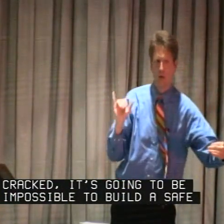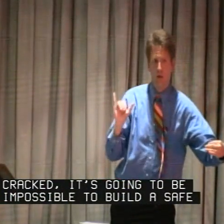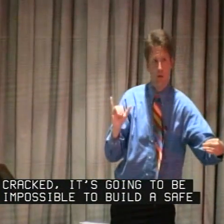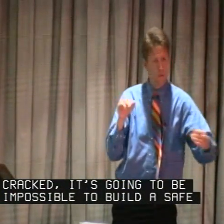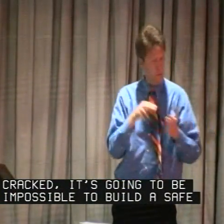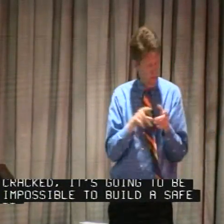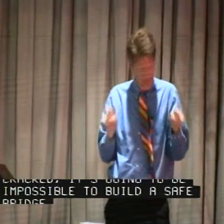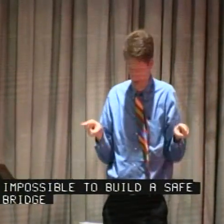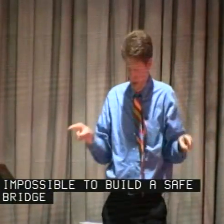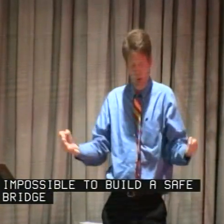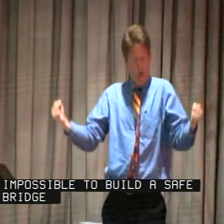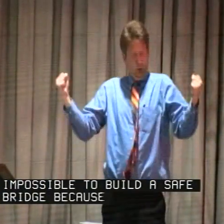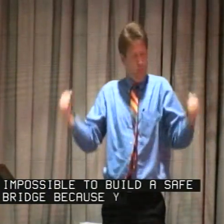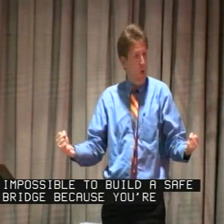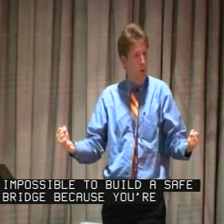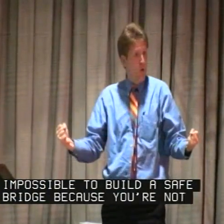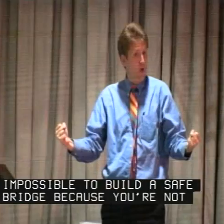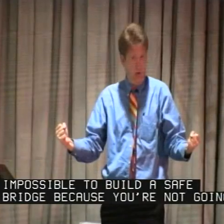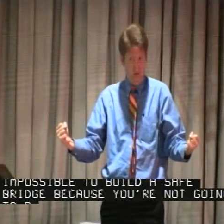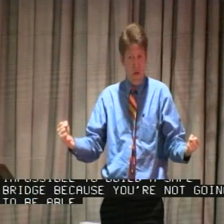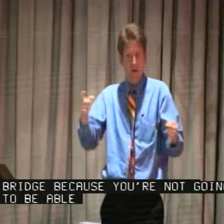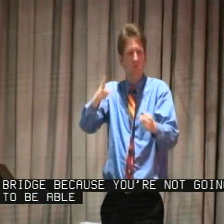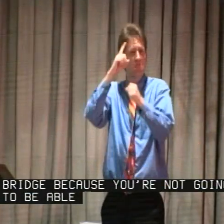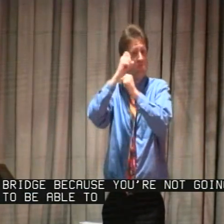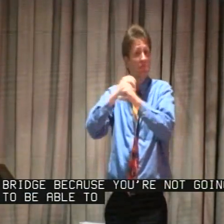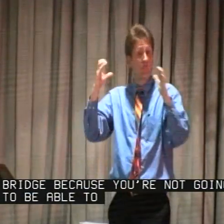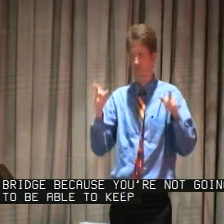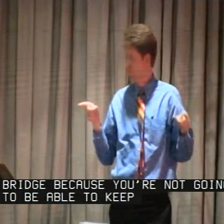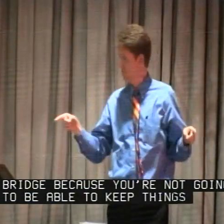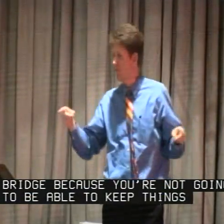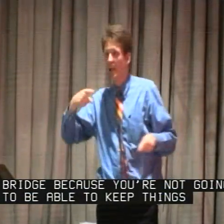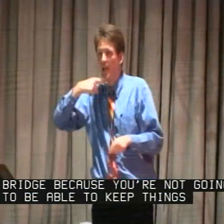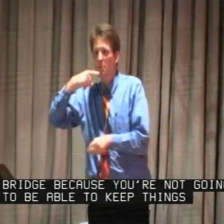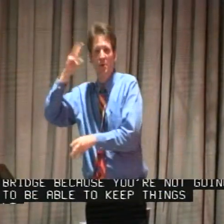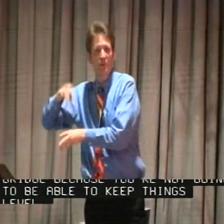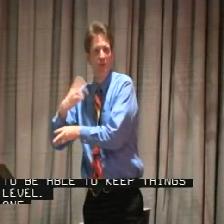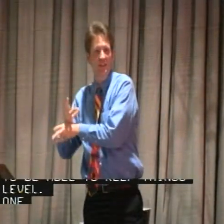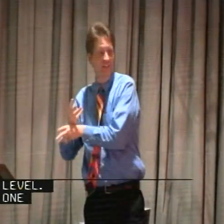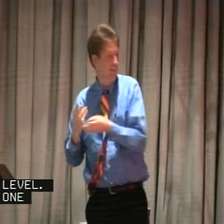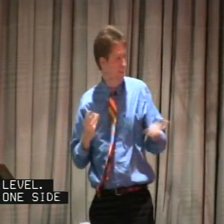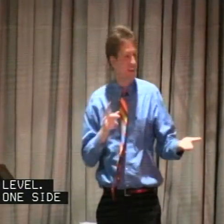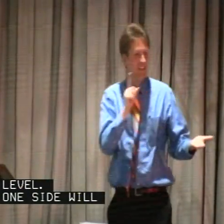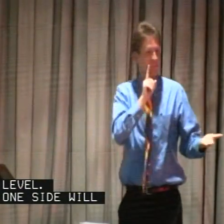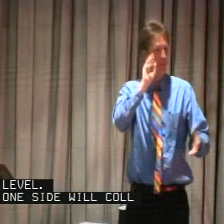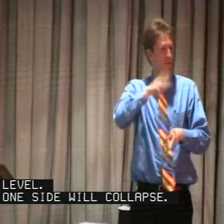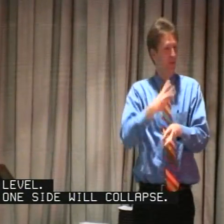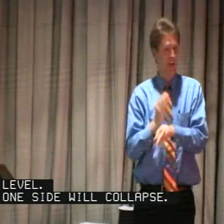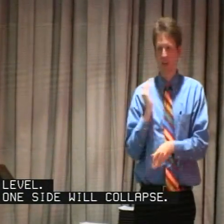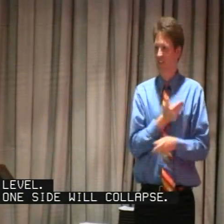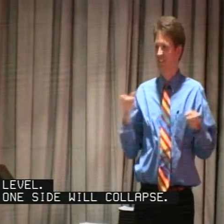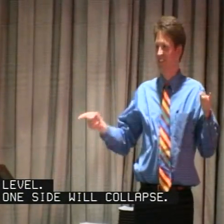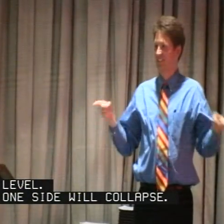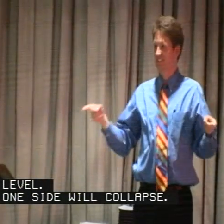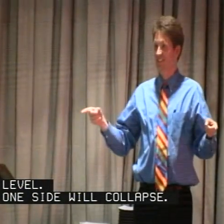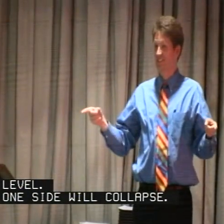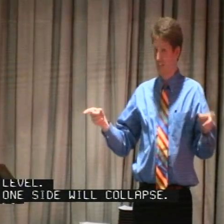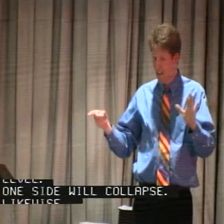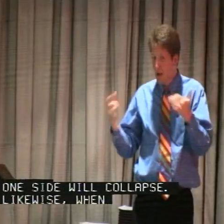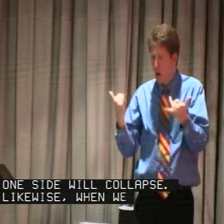to keep things level. One side will collapse. Likewise, when we look at the deaf world and the hearing